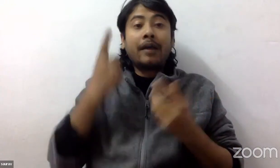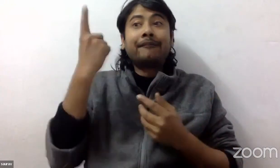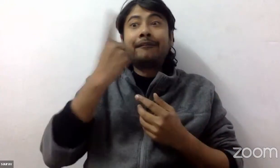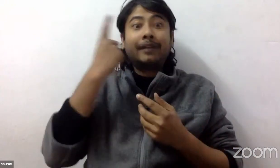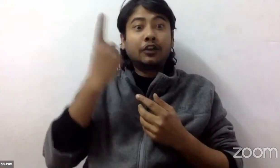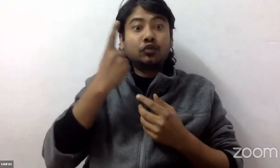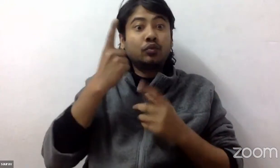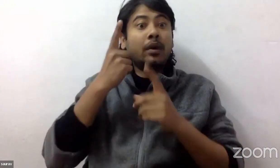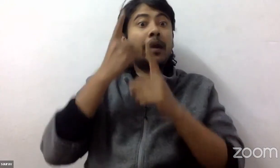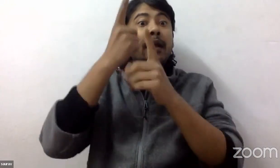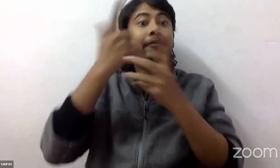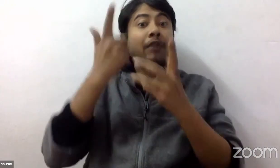if you look at,